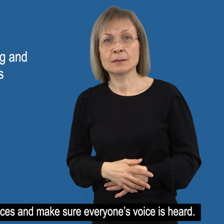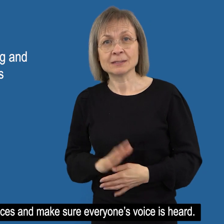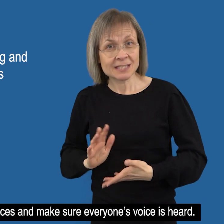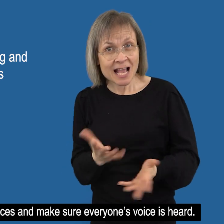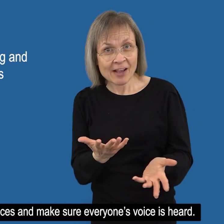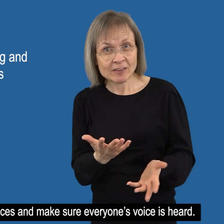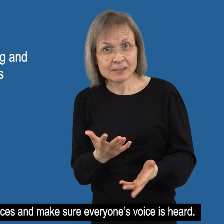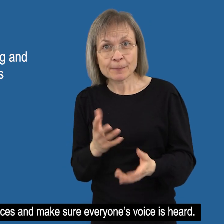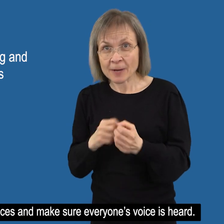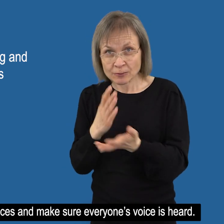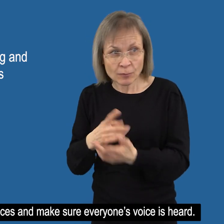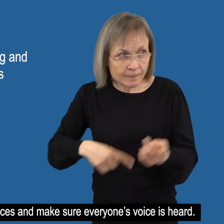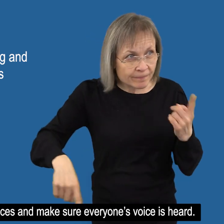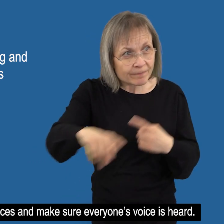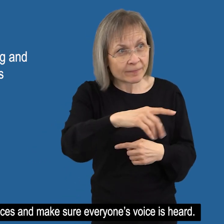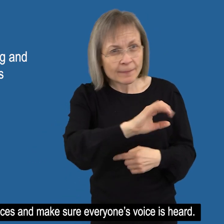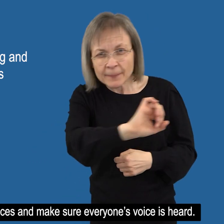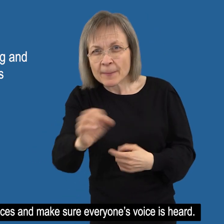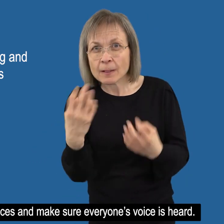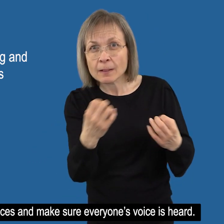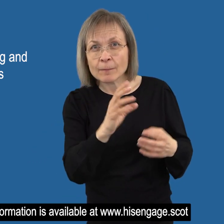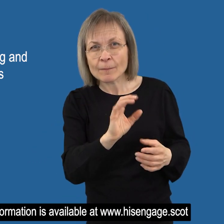voice is heard. More information